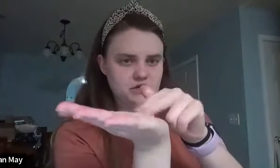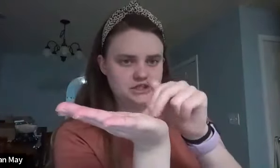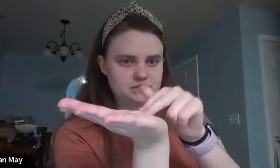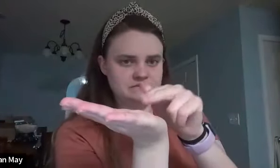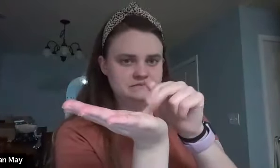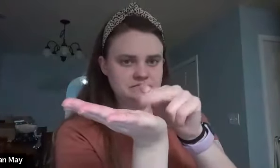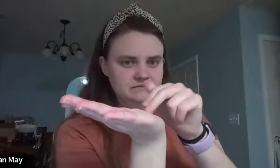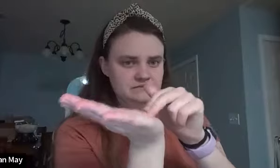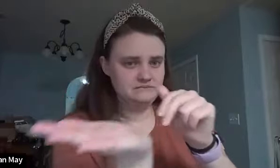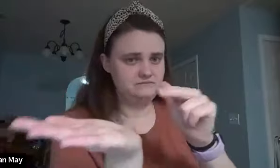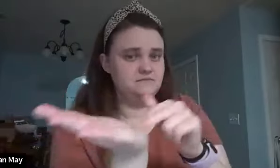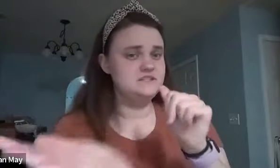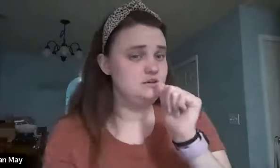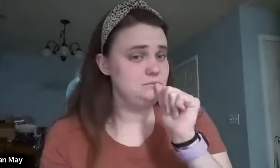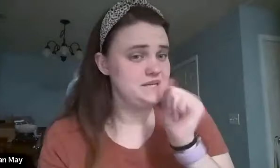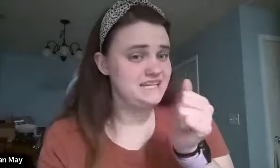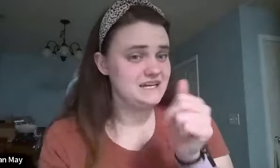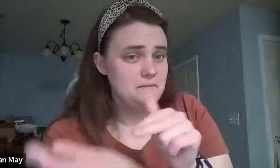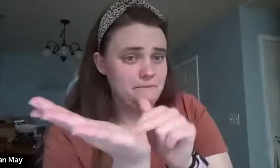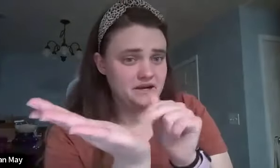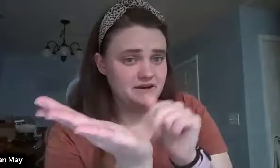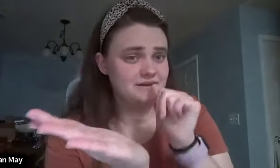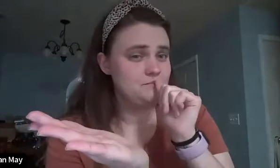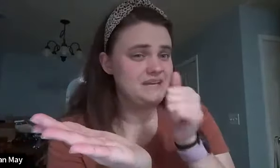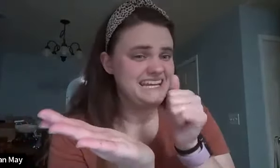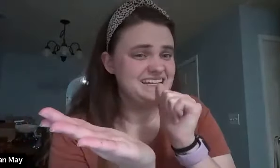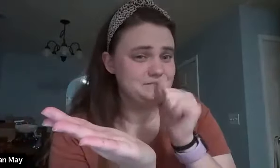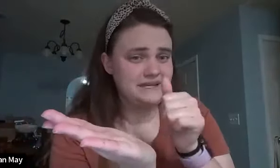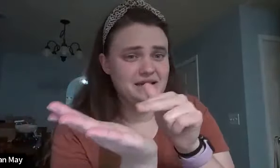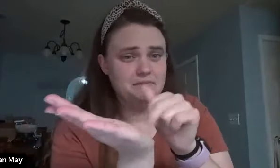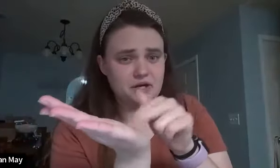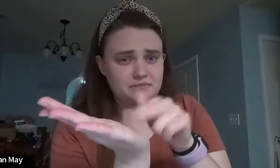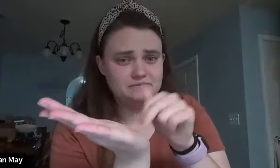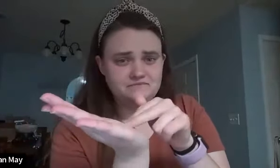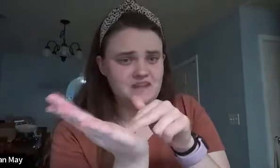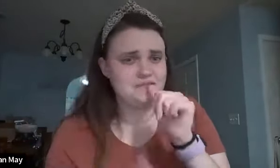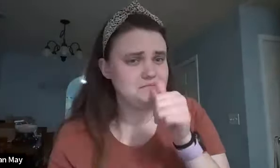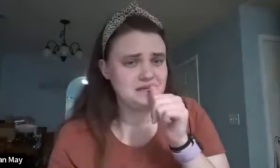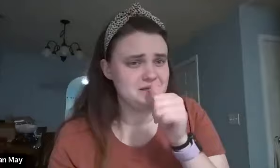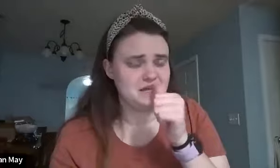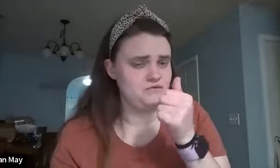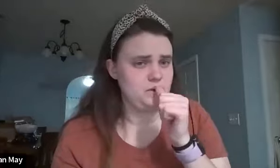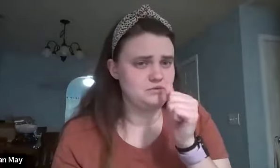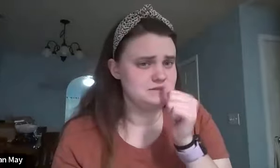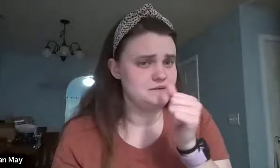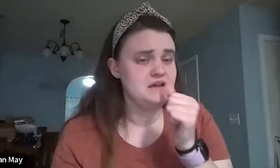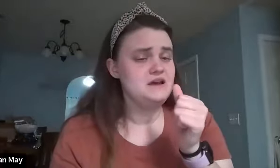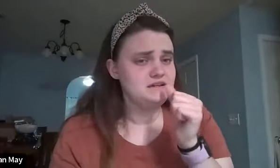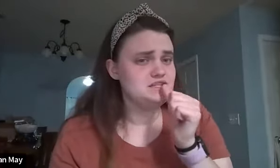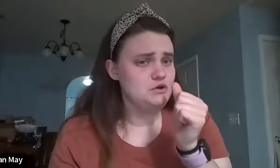brush. So peanut butter, peanut butter. I think peanut's kind of a weird one sometimes, because like you almost